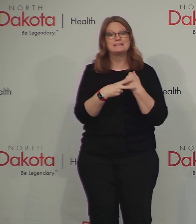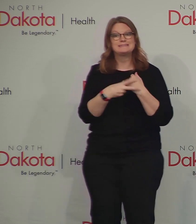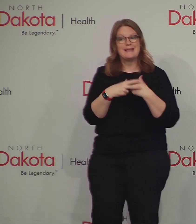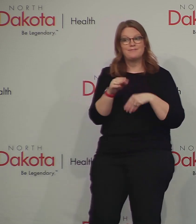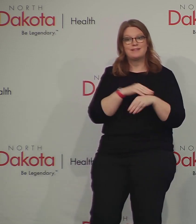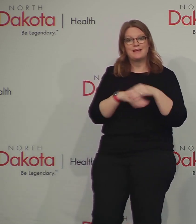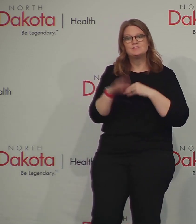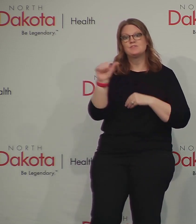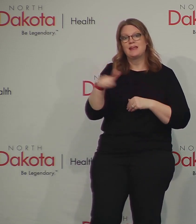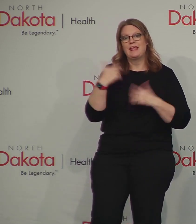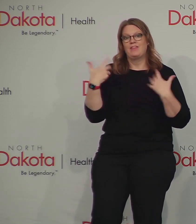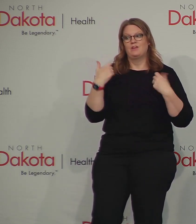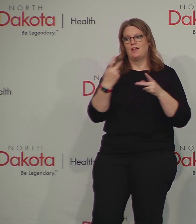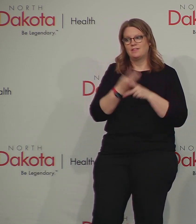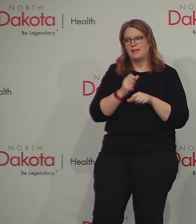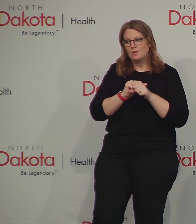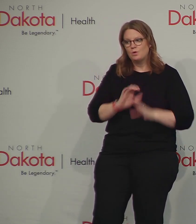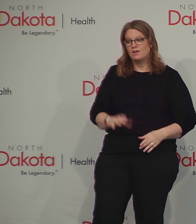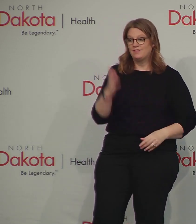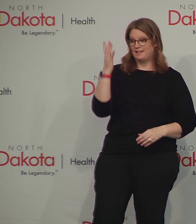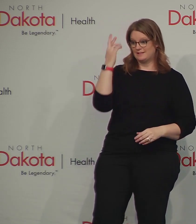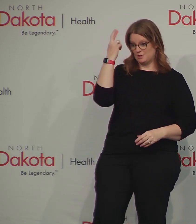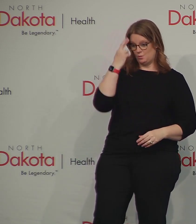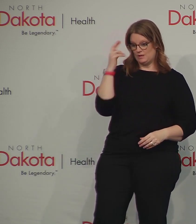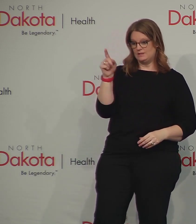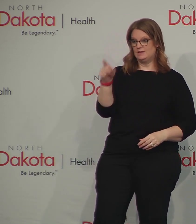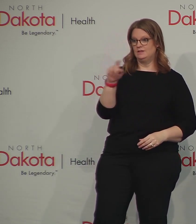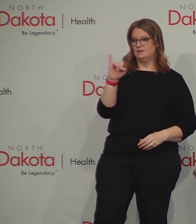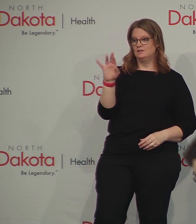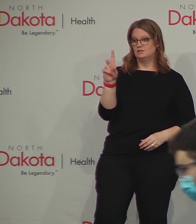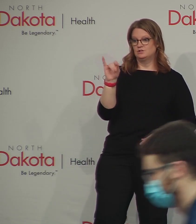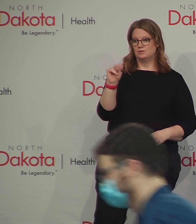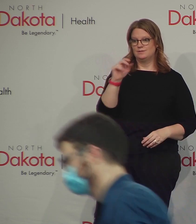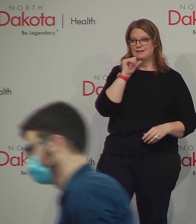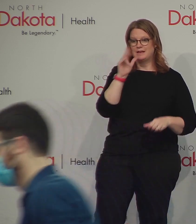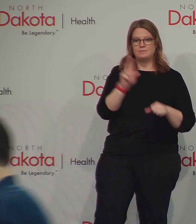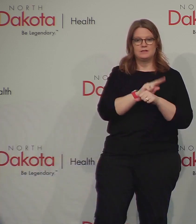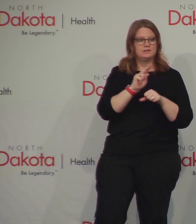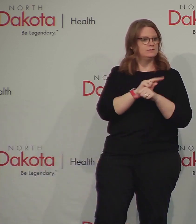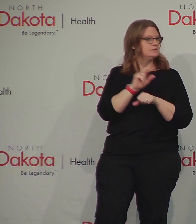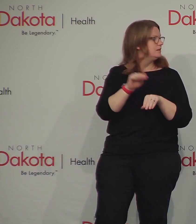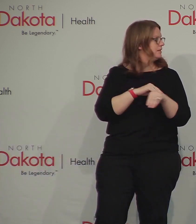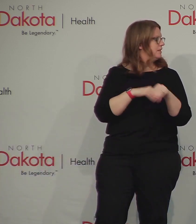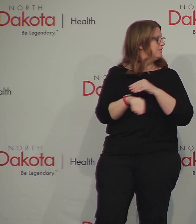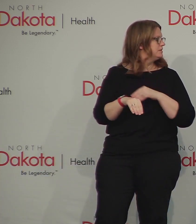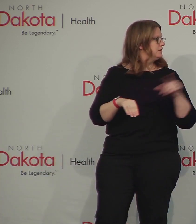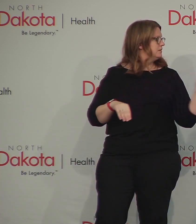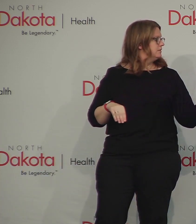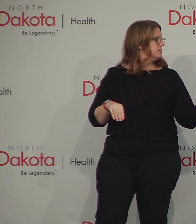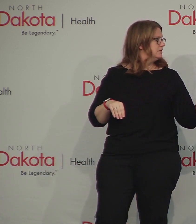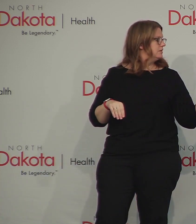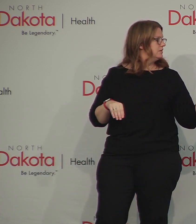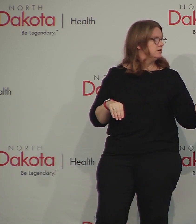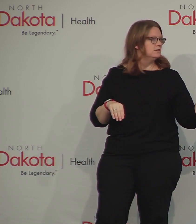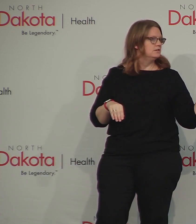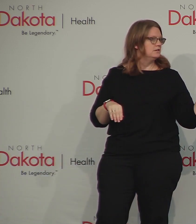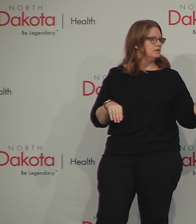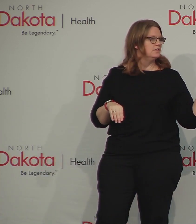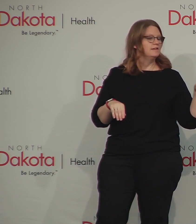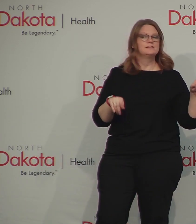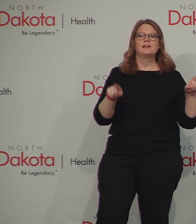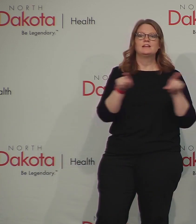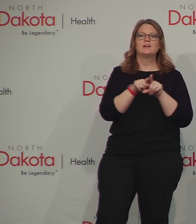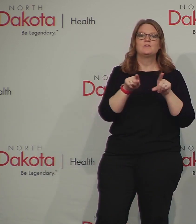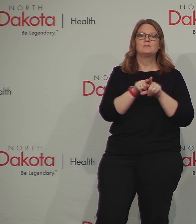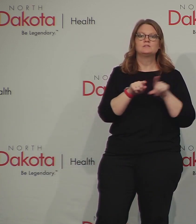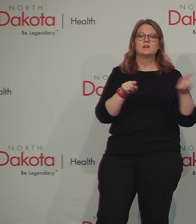So that is why Jordan will not be wearing gloves today. So, Alena? Molly, you want to expand on that? They don't need gloves because there's no live virus?